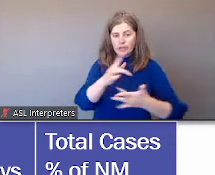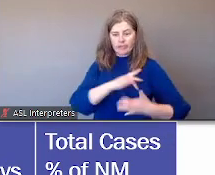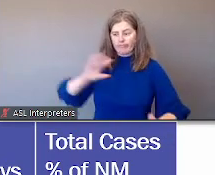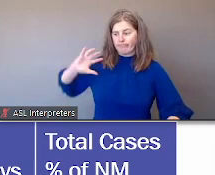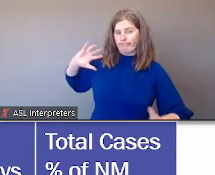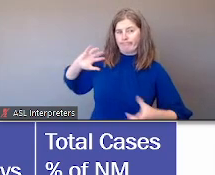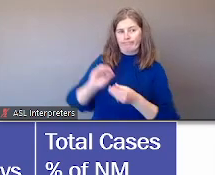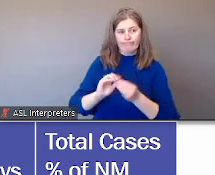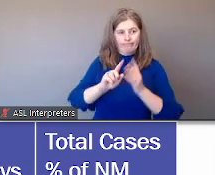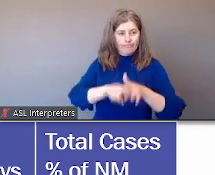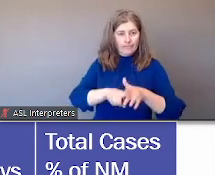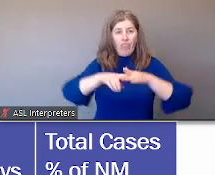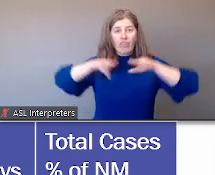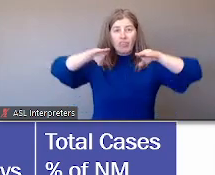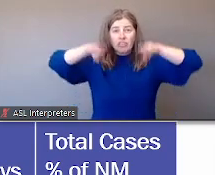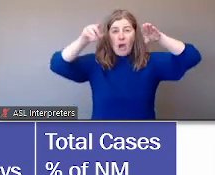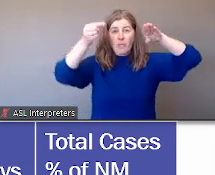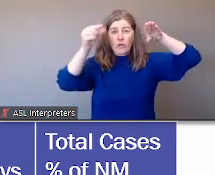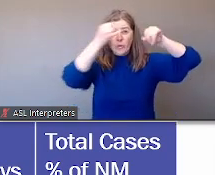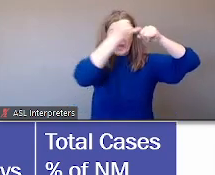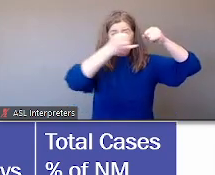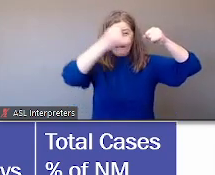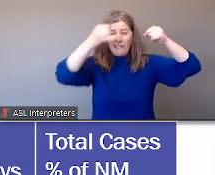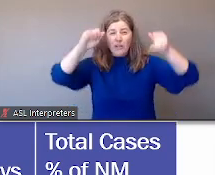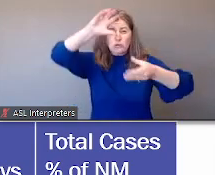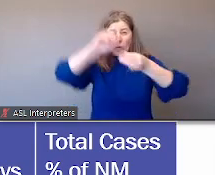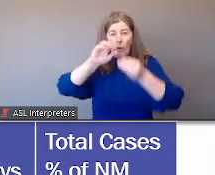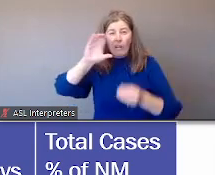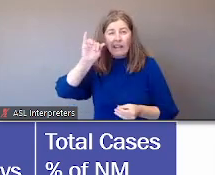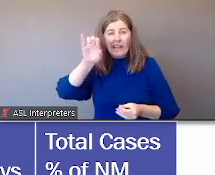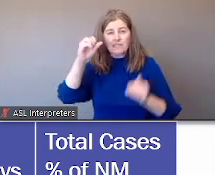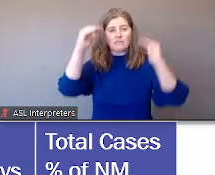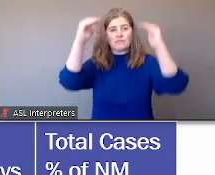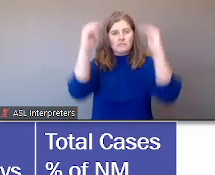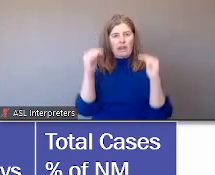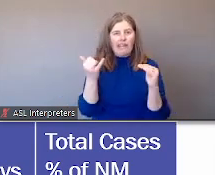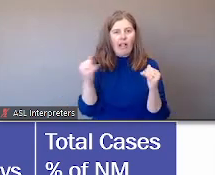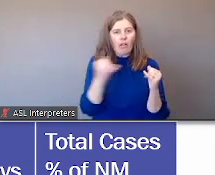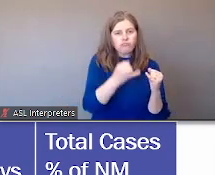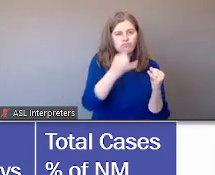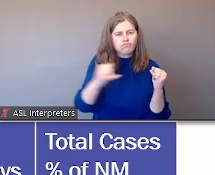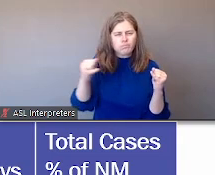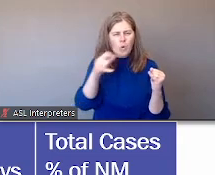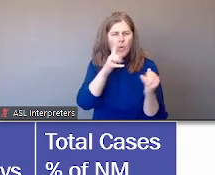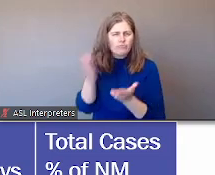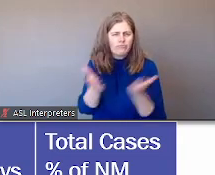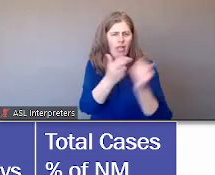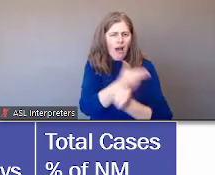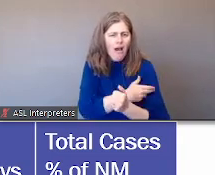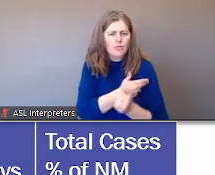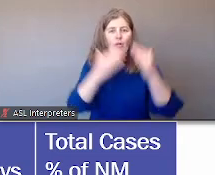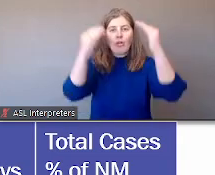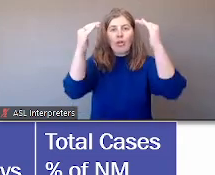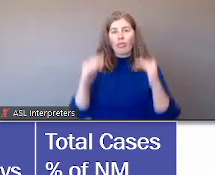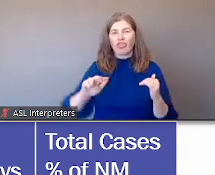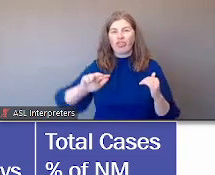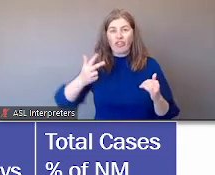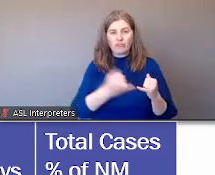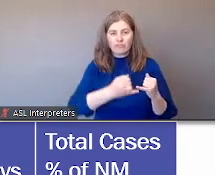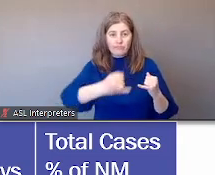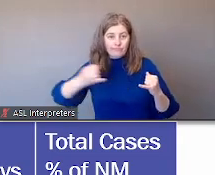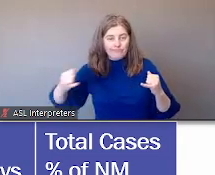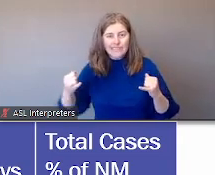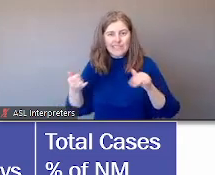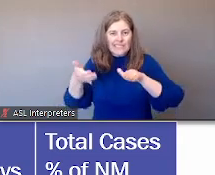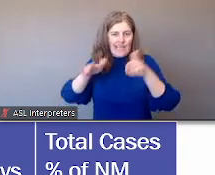see on the top, we've got number of cases. Second yellow is hospitalizations. Third is deaths. And you